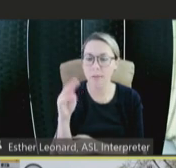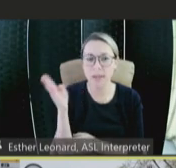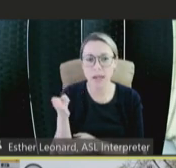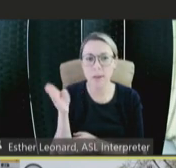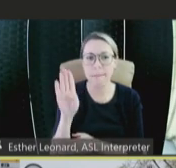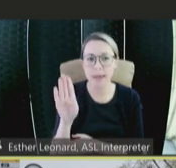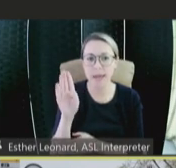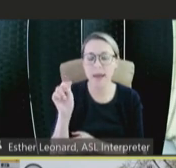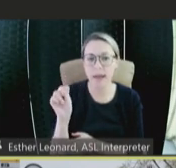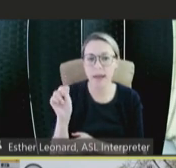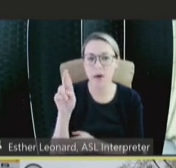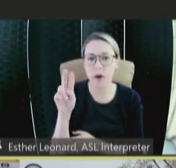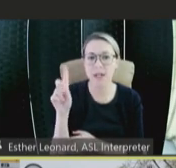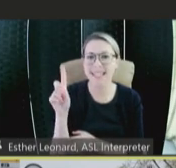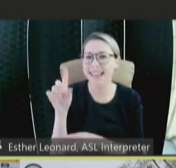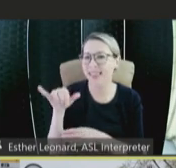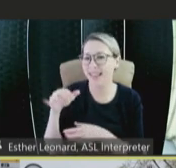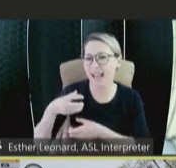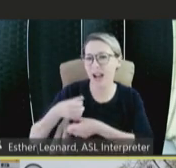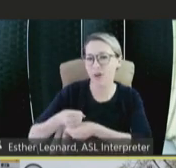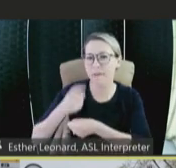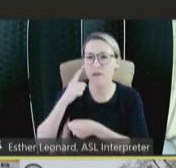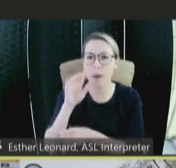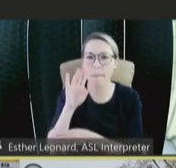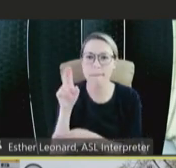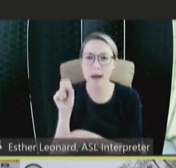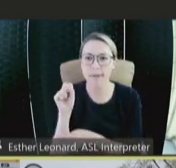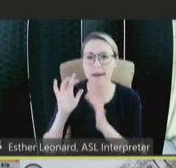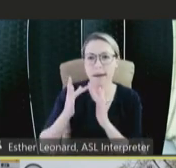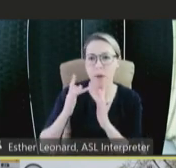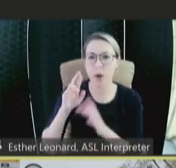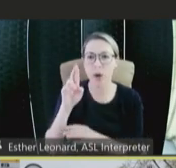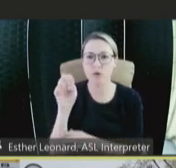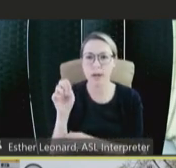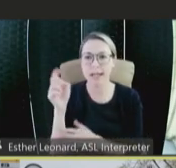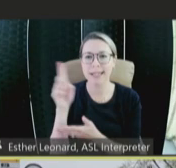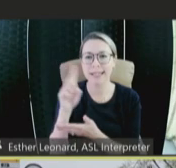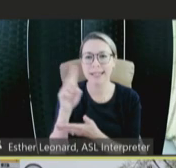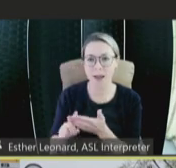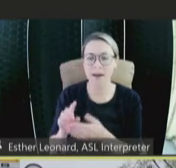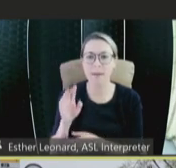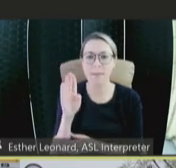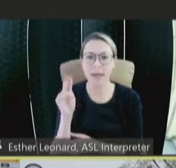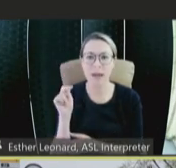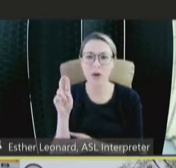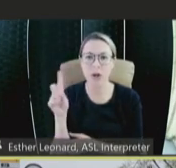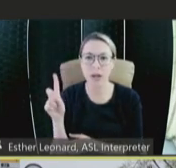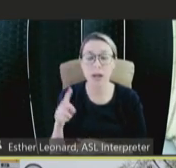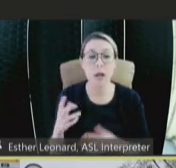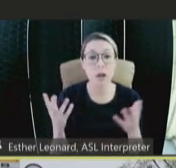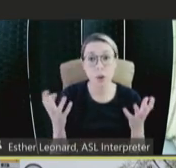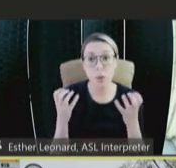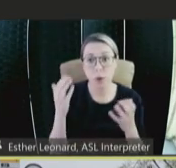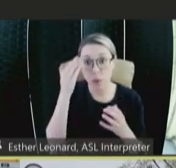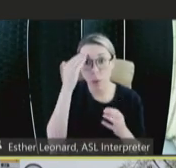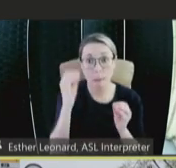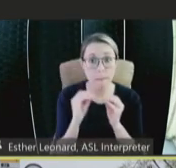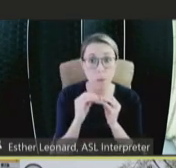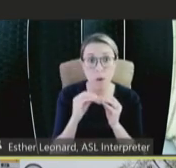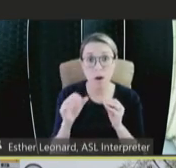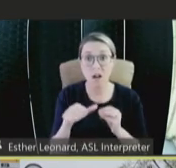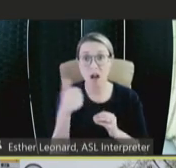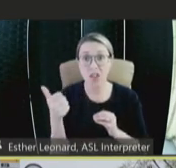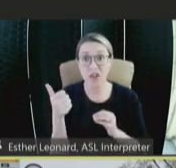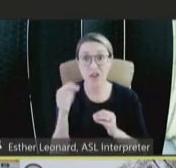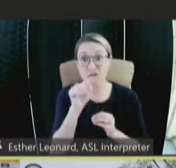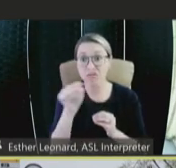mbta.com/BNRD, which is the acronym for West Network Redesign. If you want to learn more about the other efforts that are underway